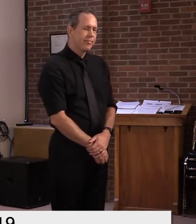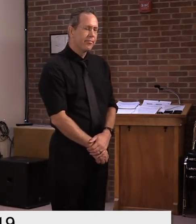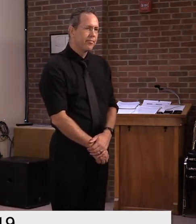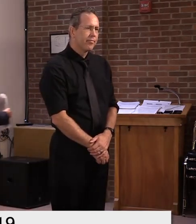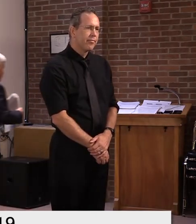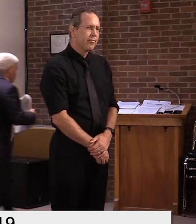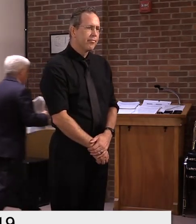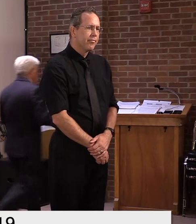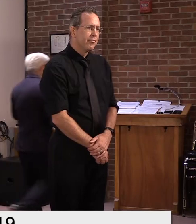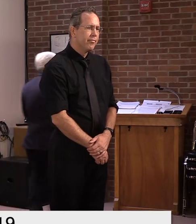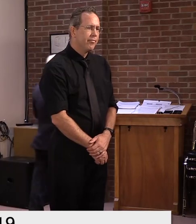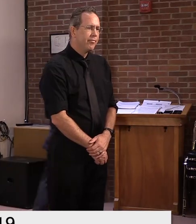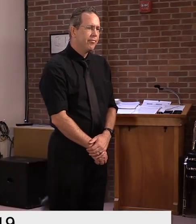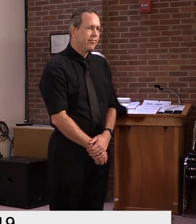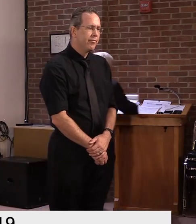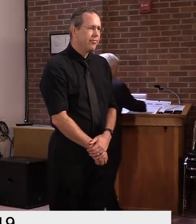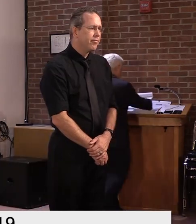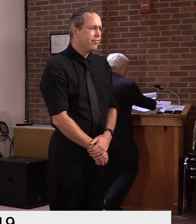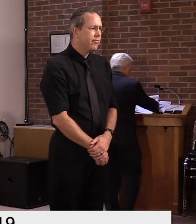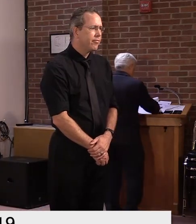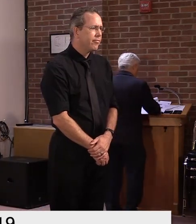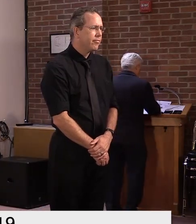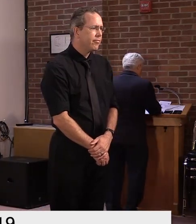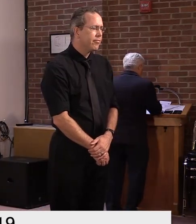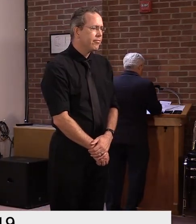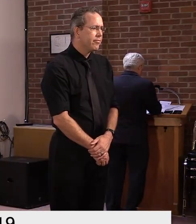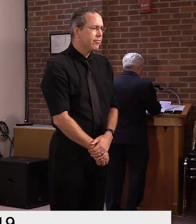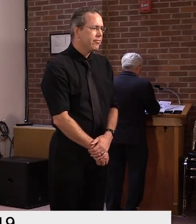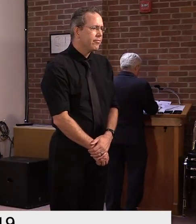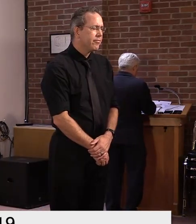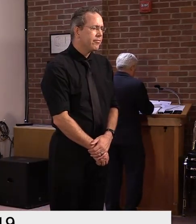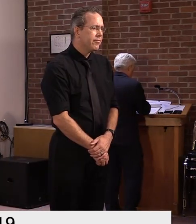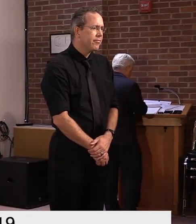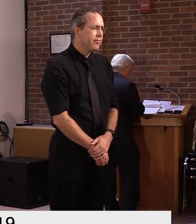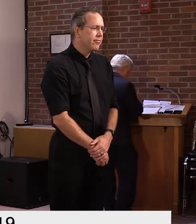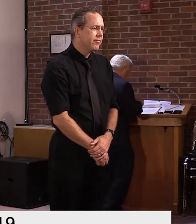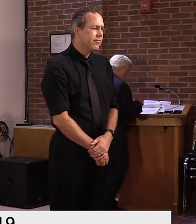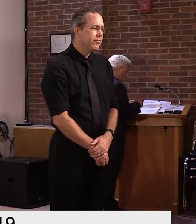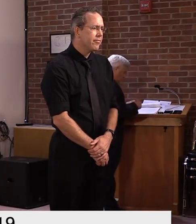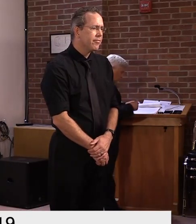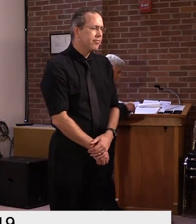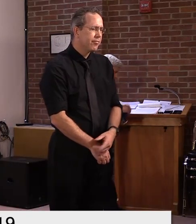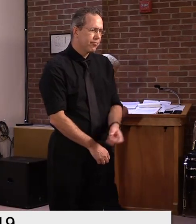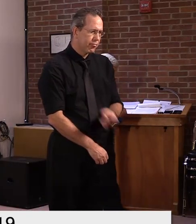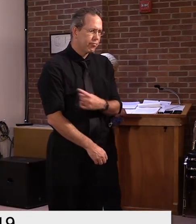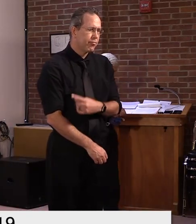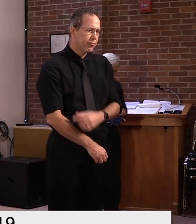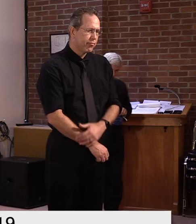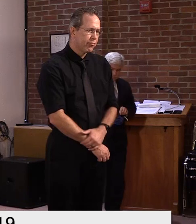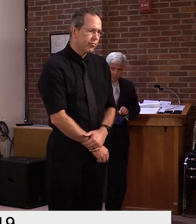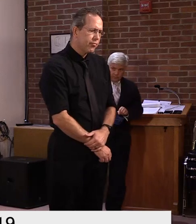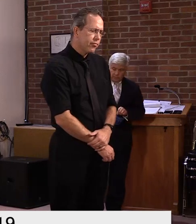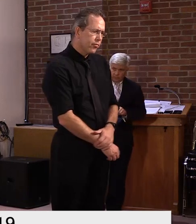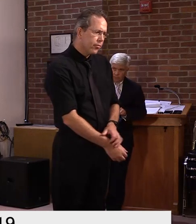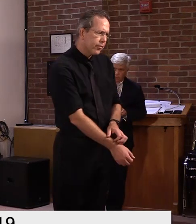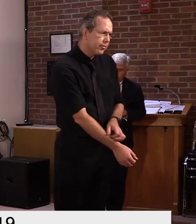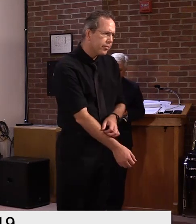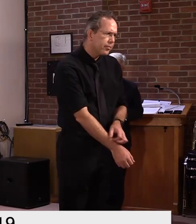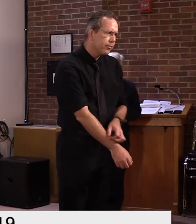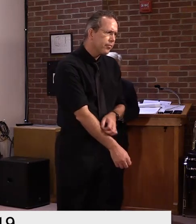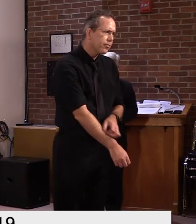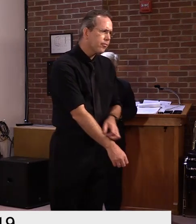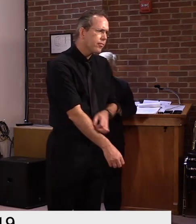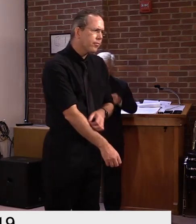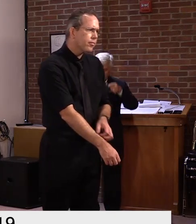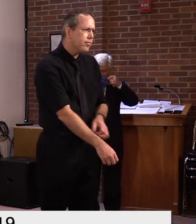Good afternoon. Thanks for taking my call. We understand that healthcare centers affiliated with the University of Vermont Medical Center, including the one in our